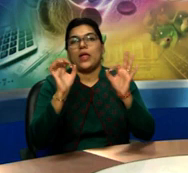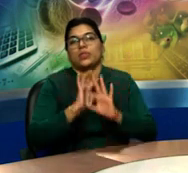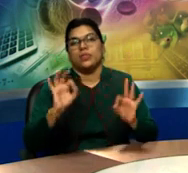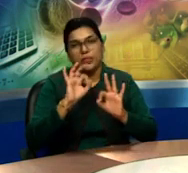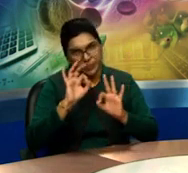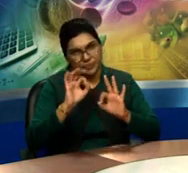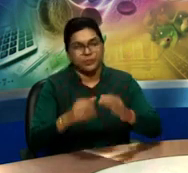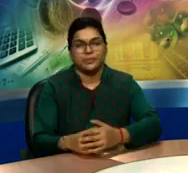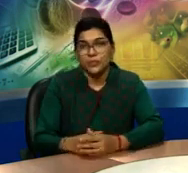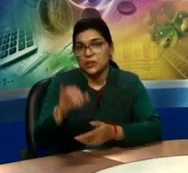advancement.